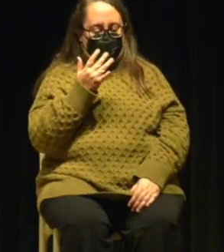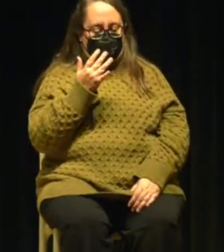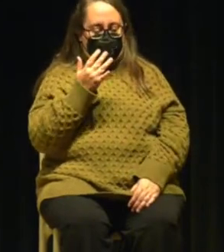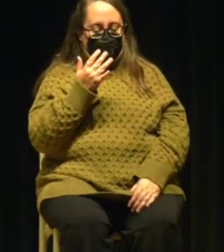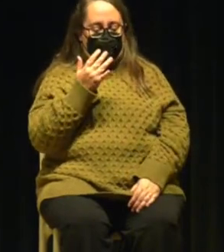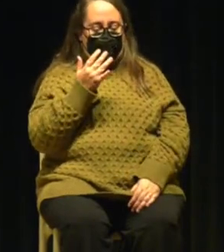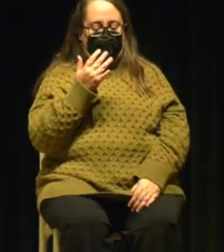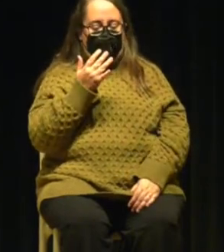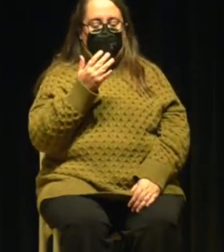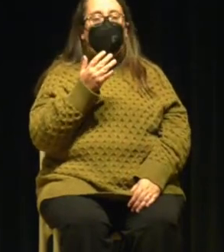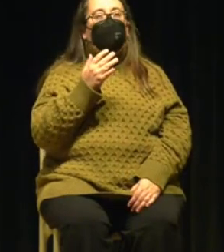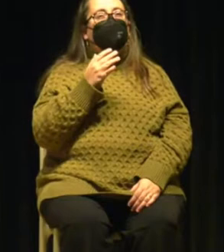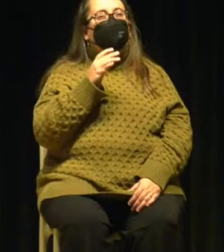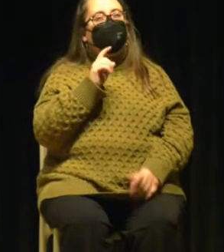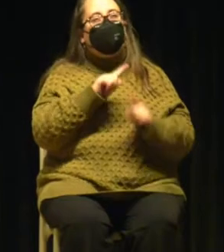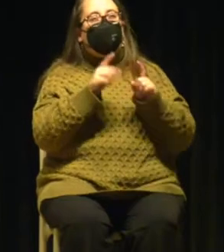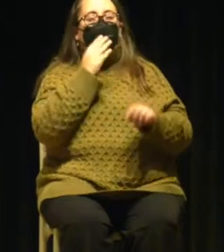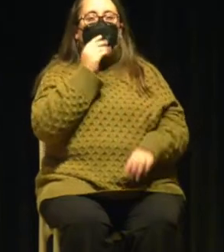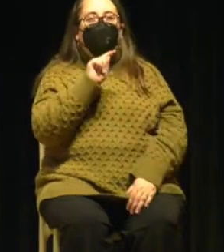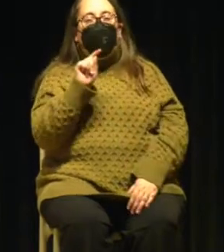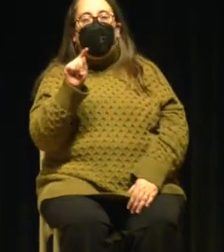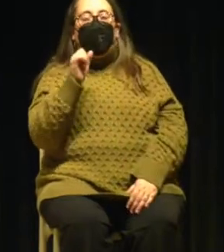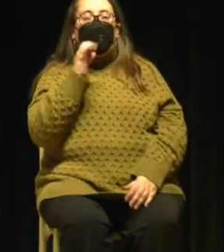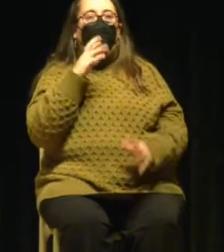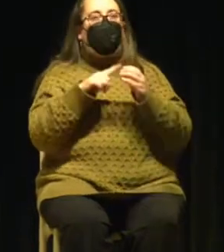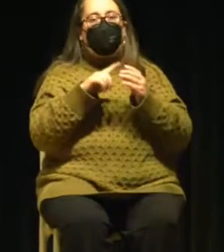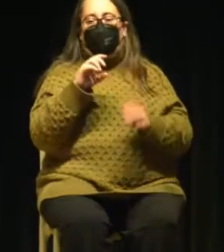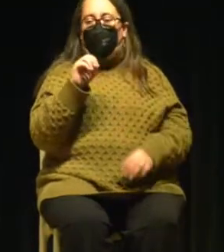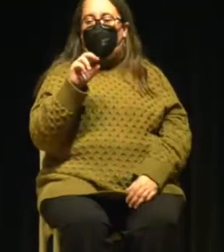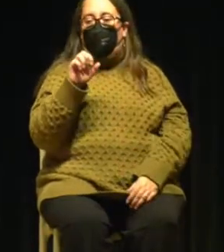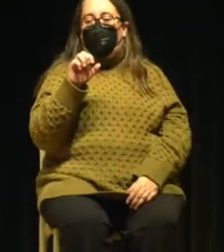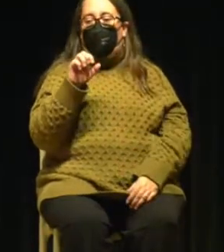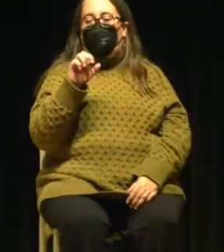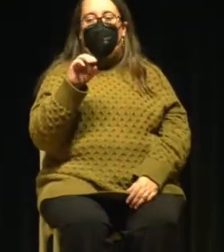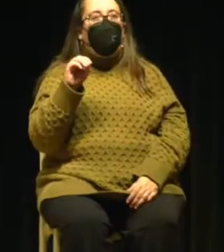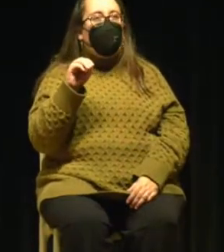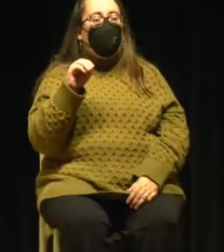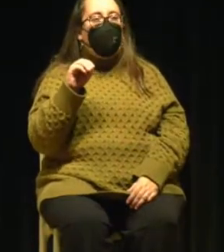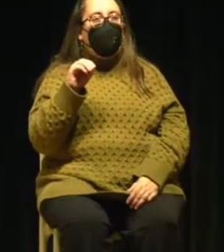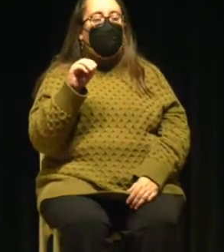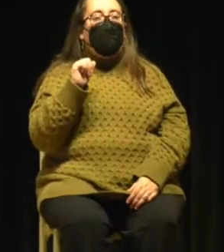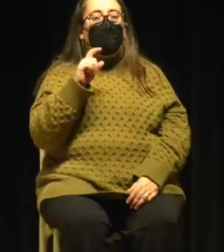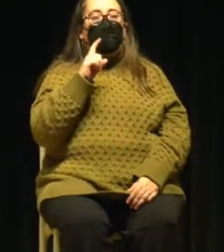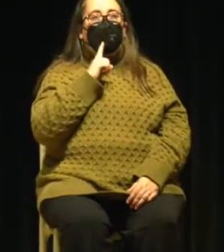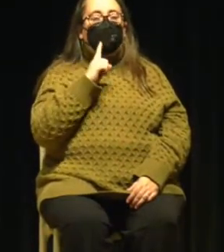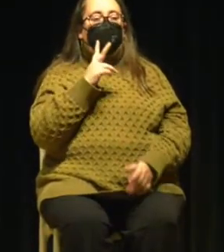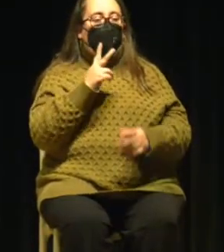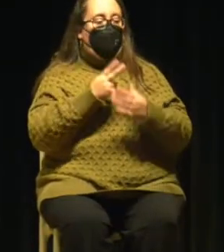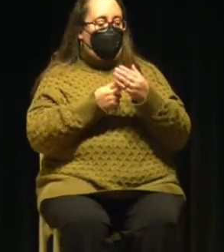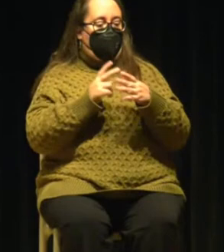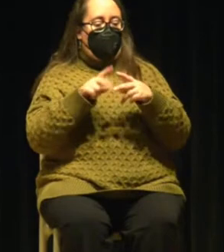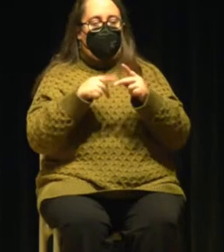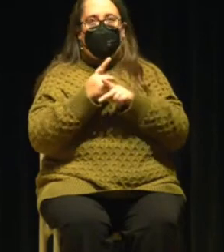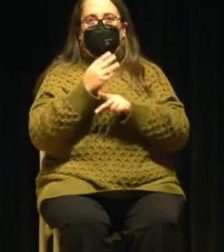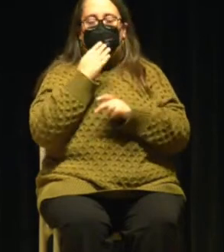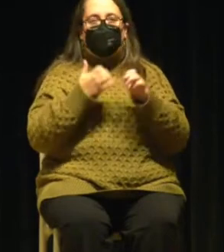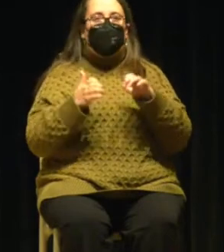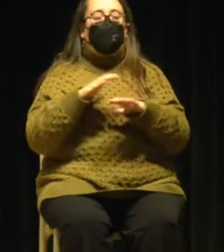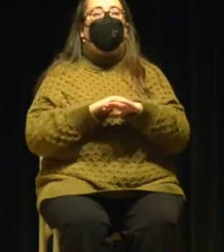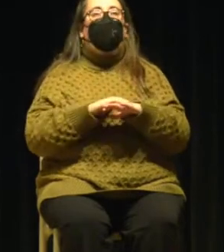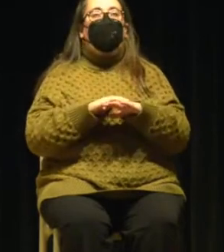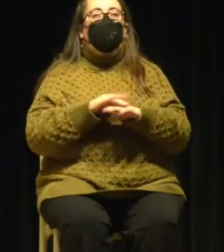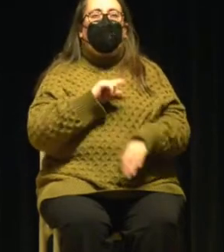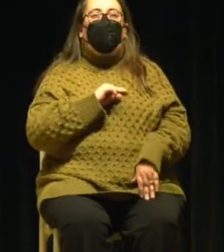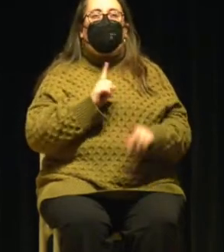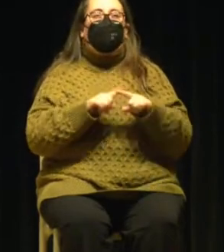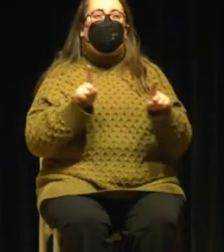eating samosa or palu, you talk about the same way like Oreos. Mm. Like there is this real way that both kind of foods, even though their